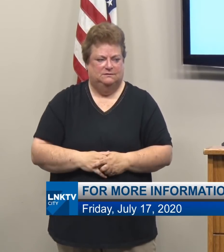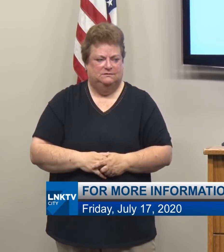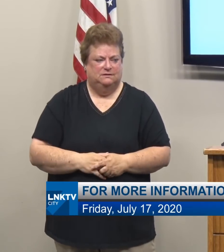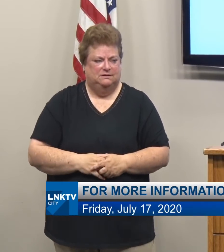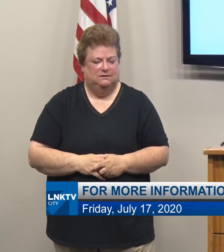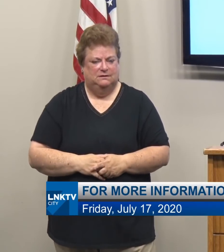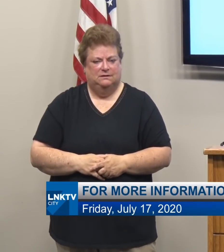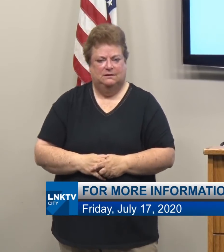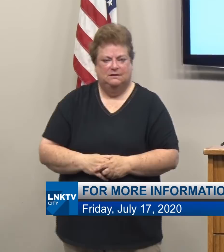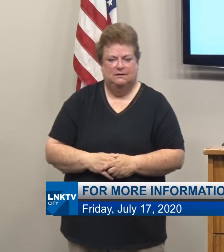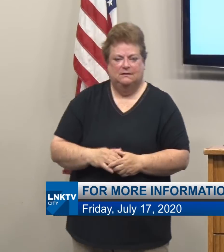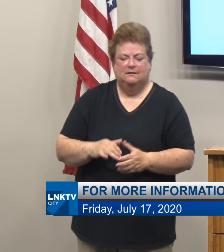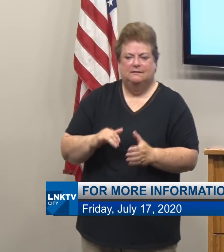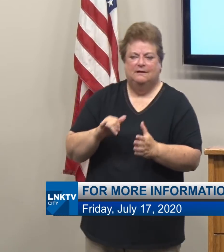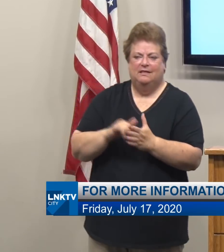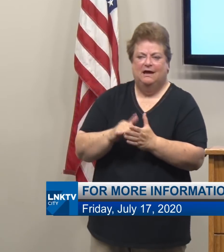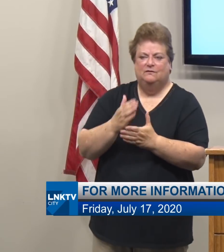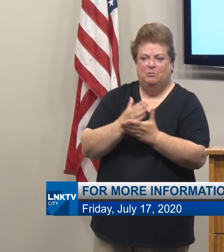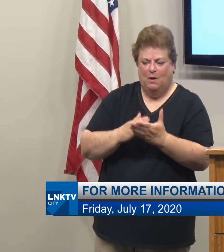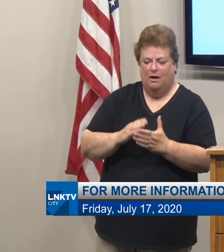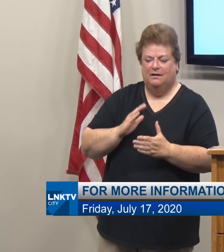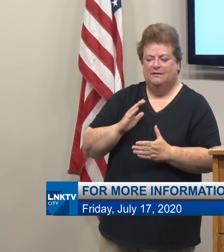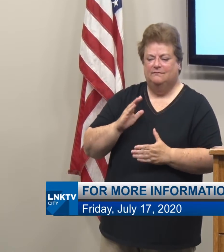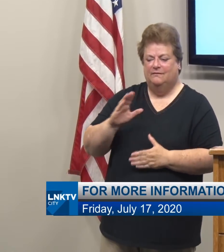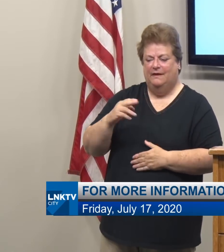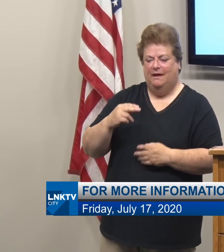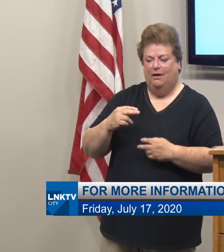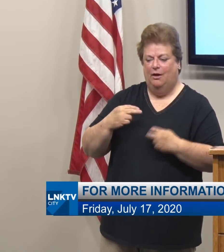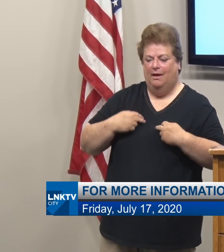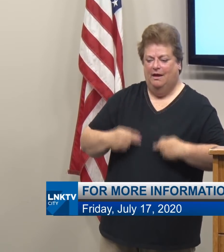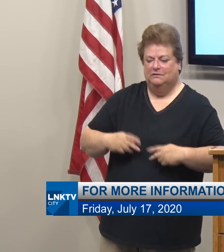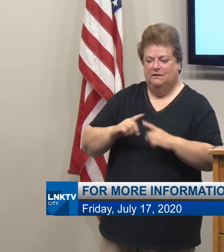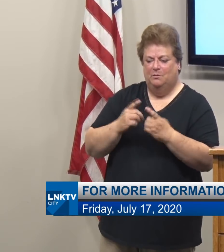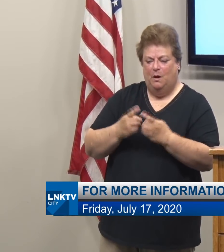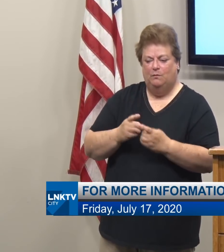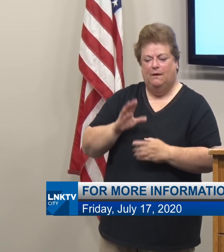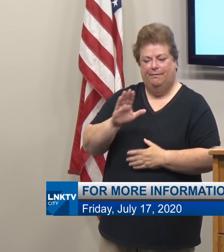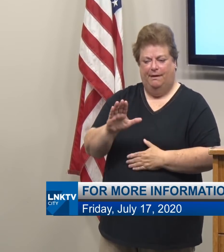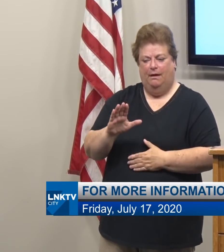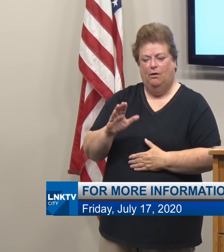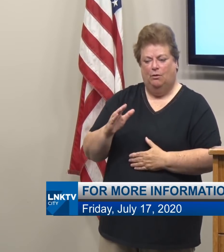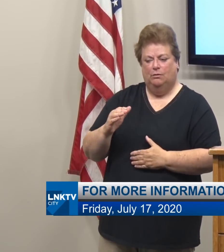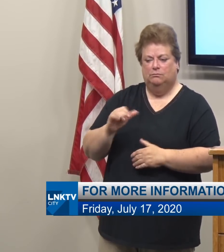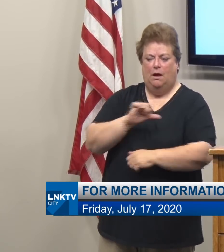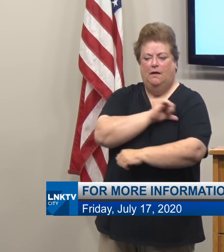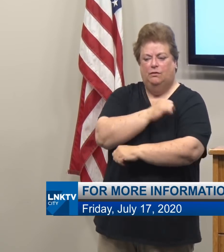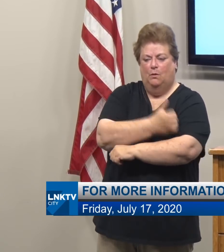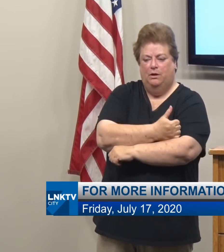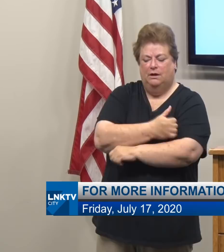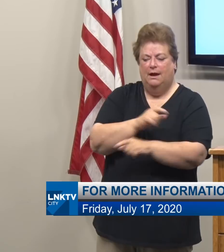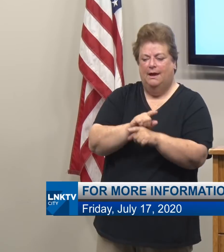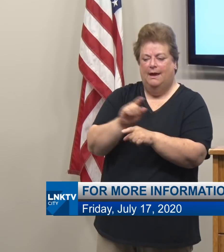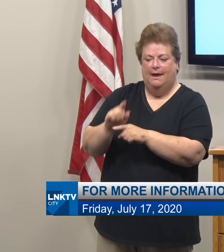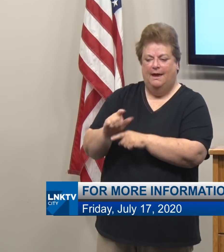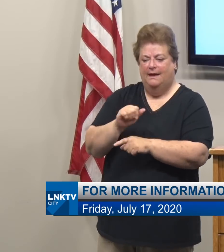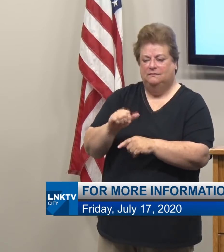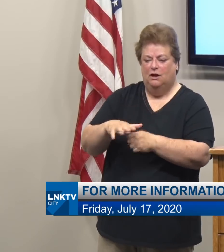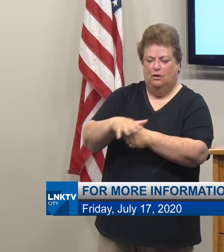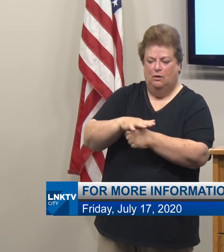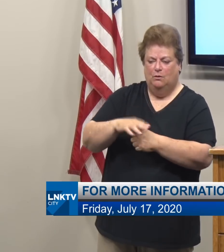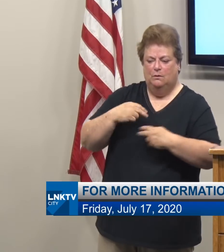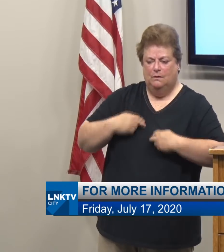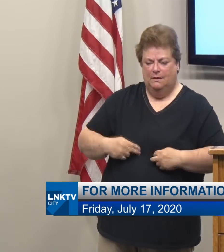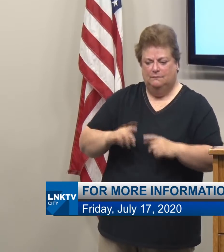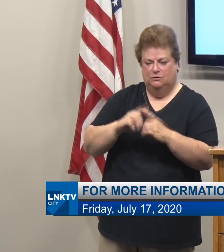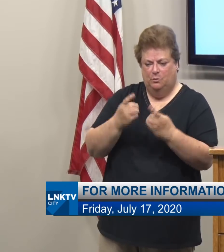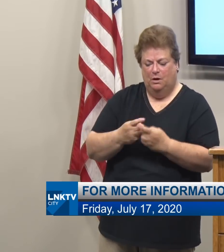That's part of our the health department's inherent authority as a local health department to